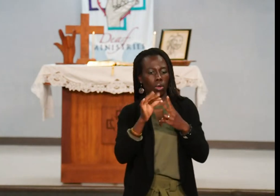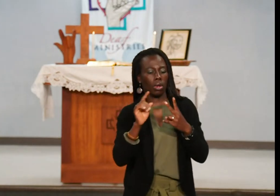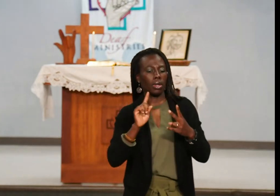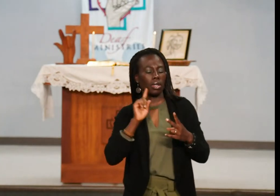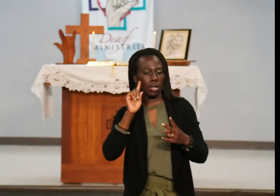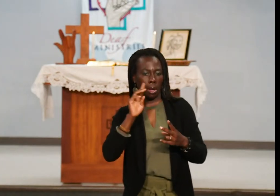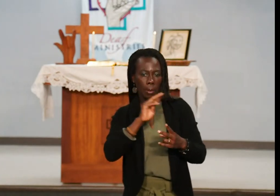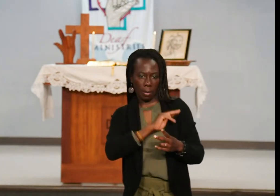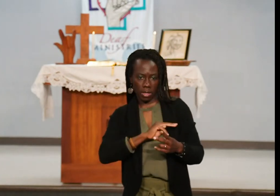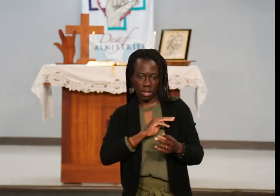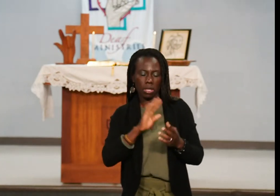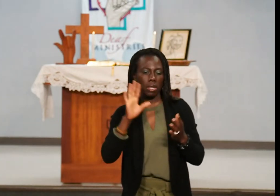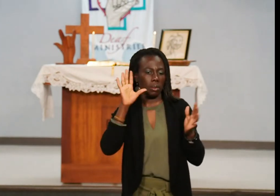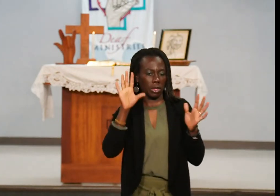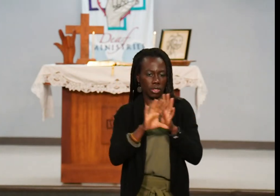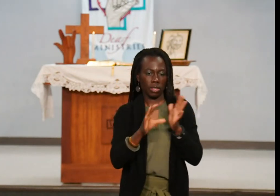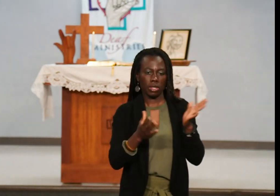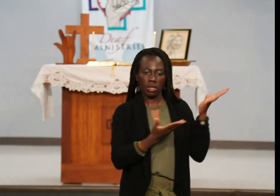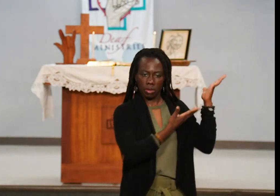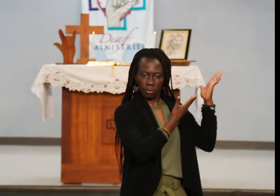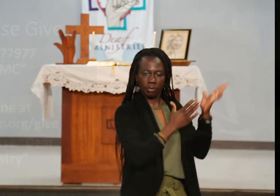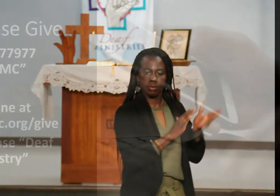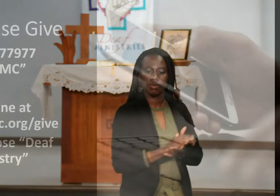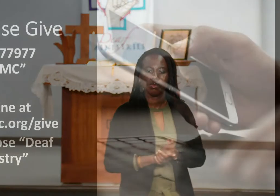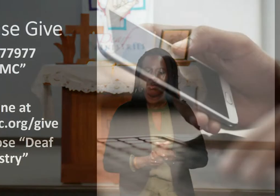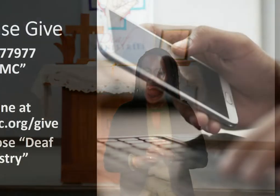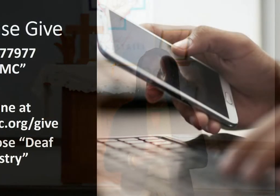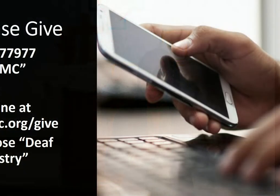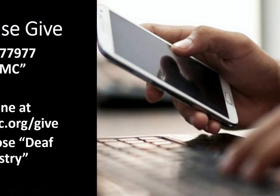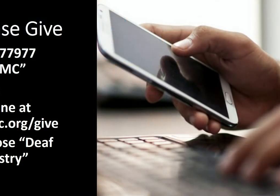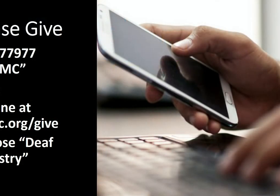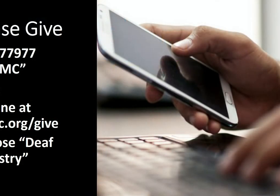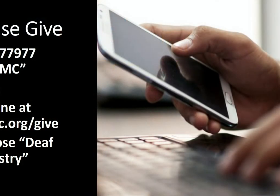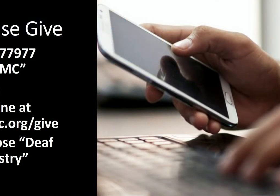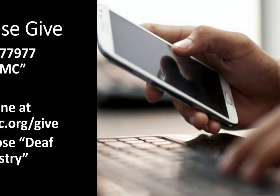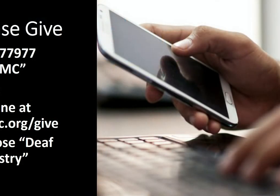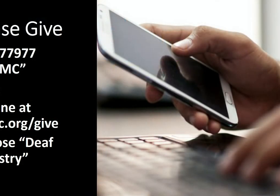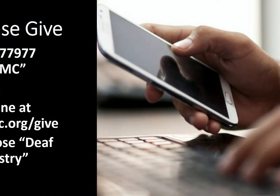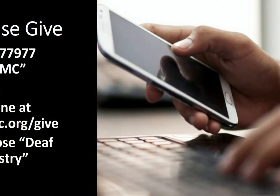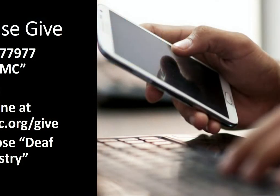llumc.org/give. But please do indicate that it's for the deaf ministry.